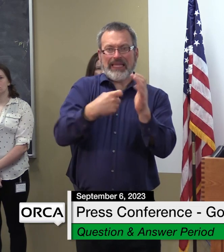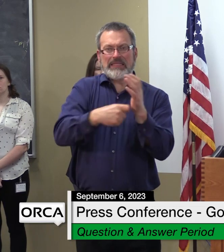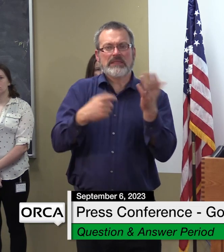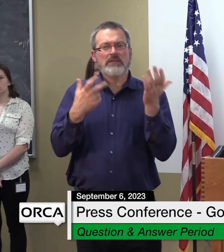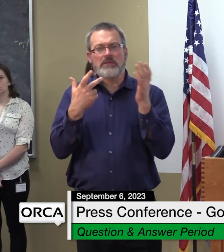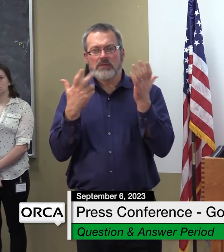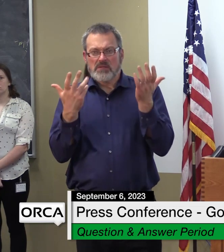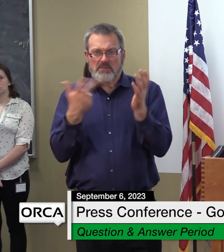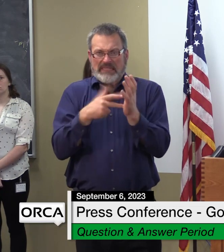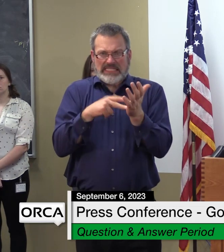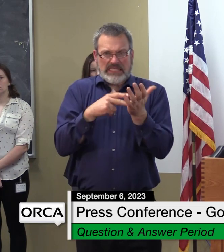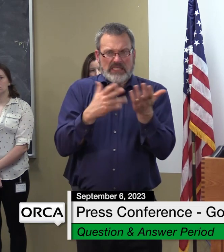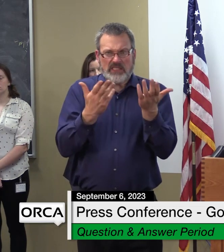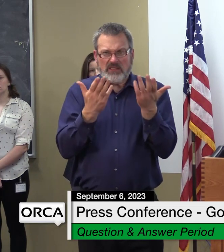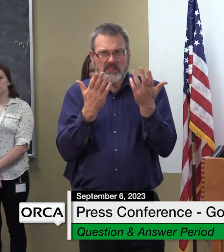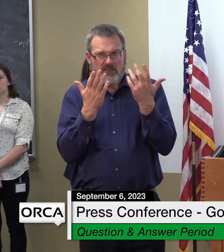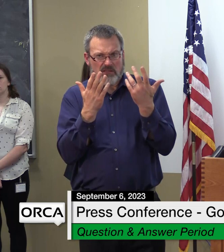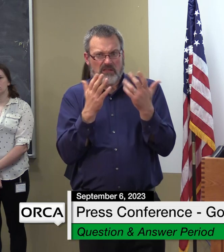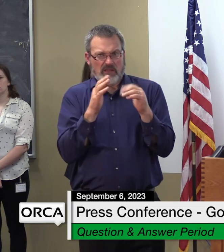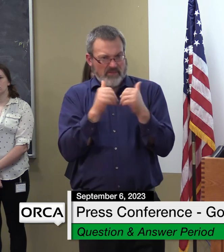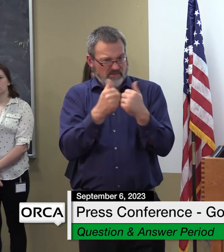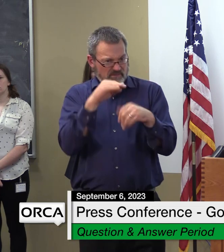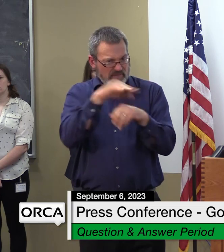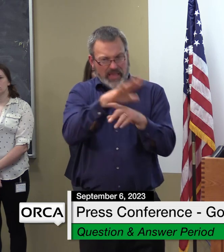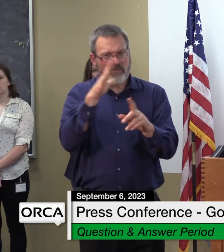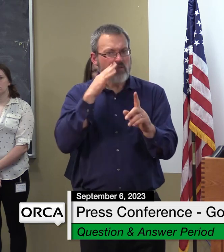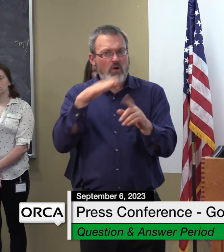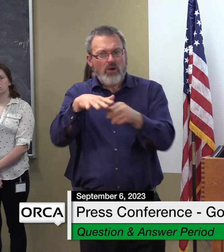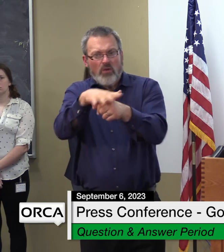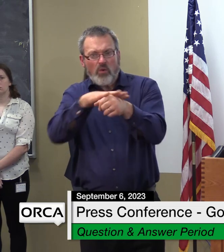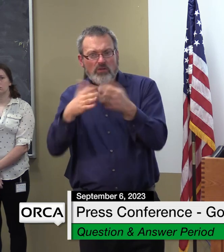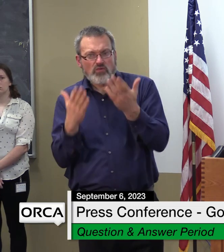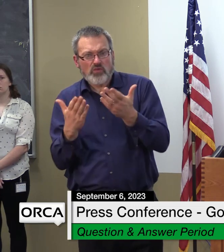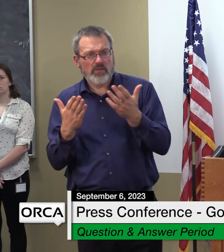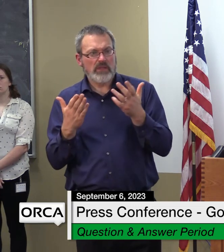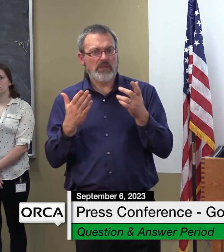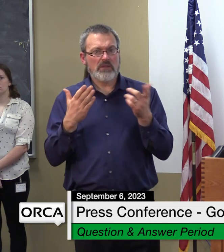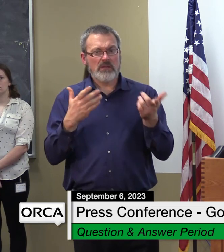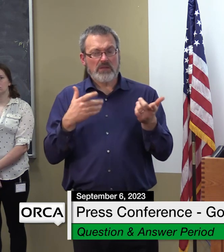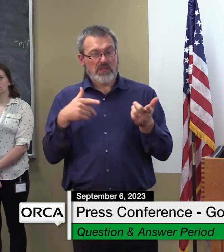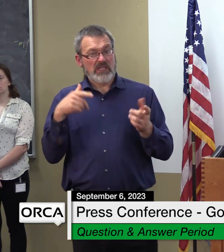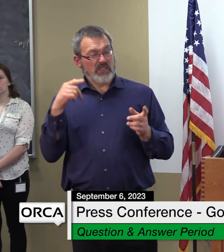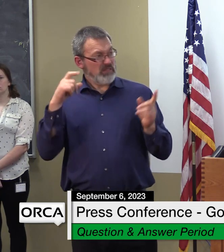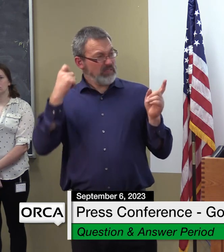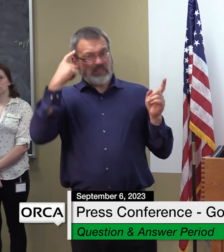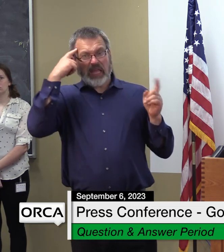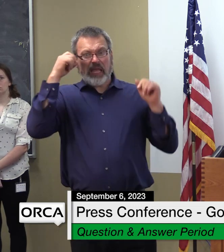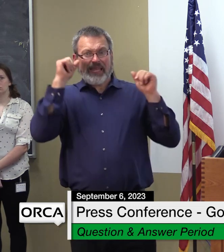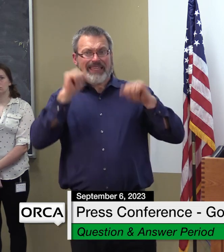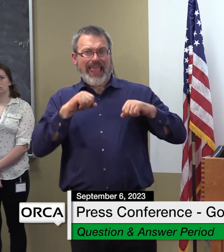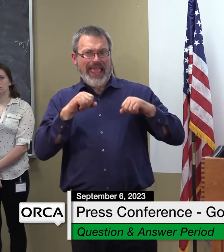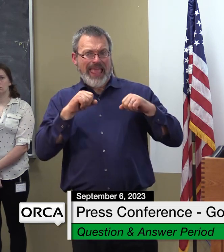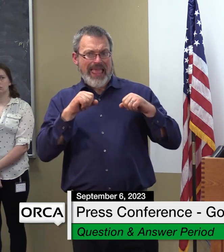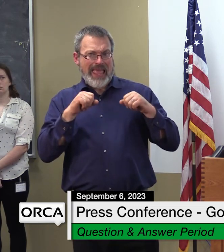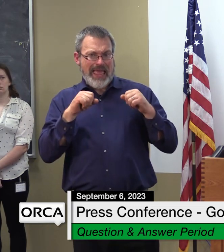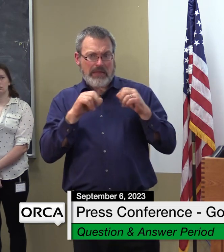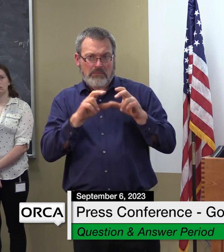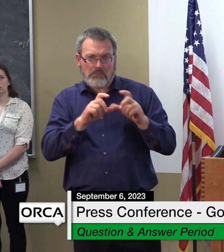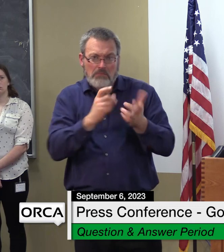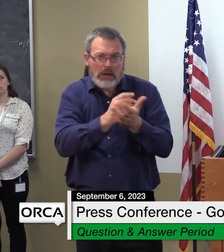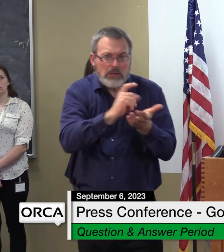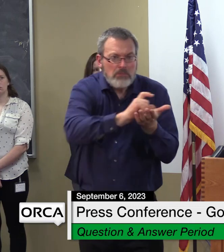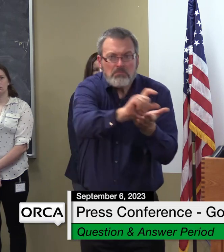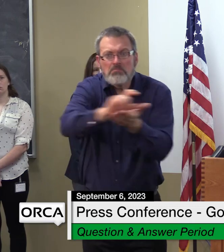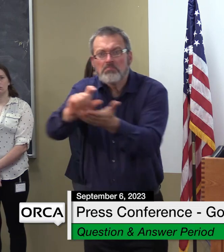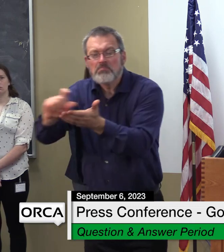services? And is the state willing or prepared to maybe chip in to some of them? Yeah,